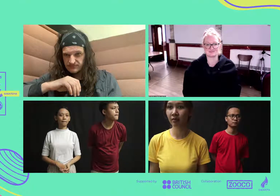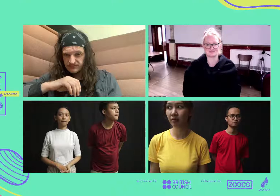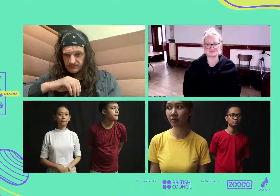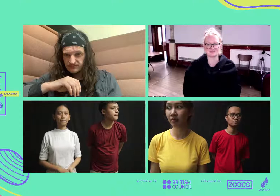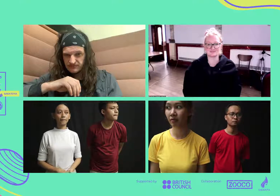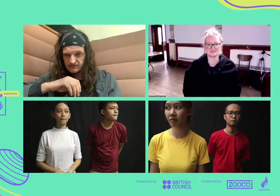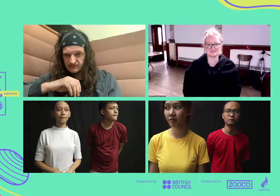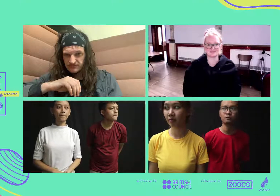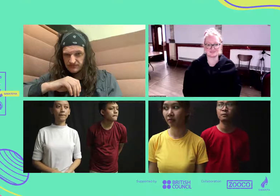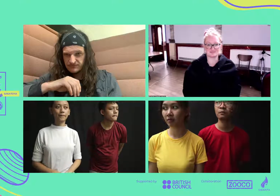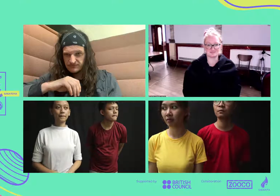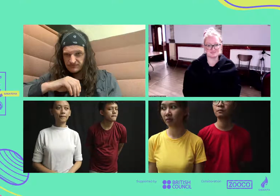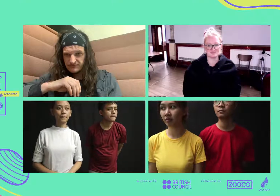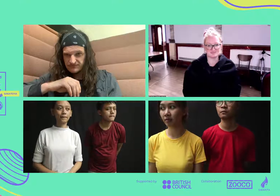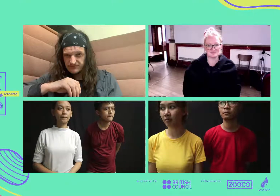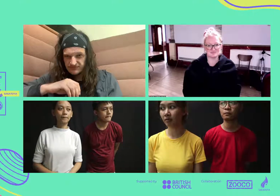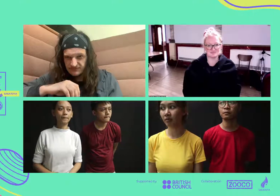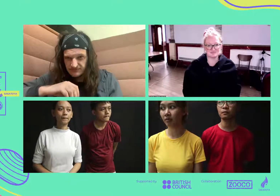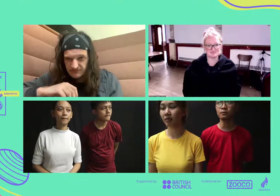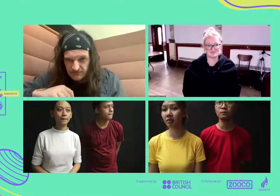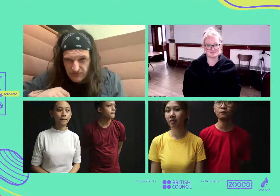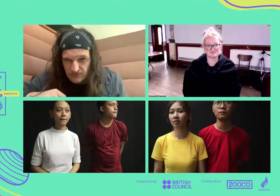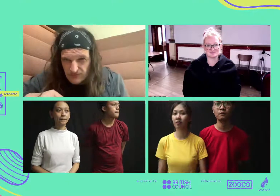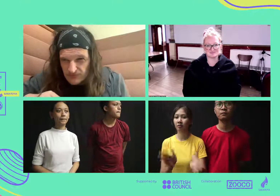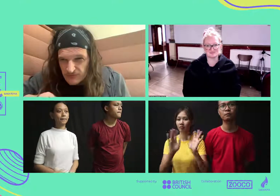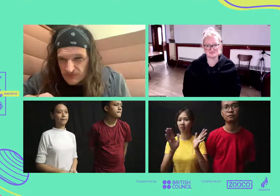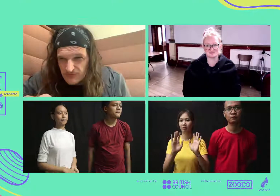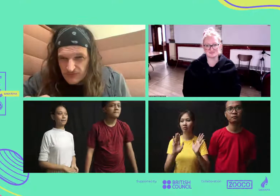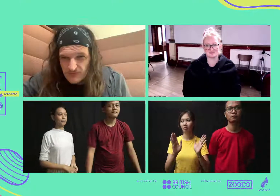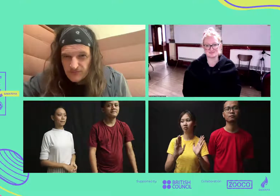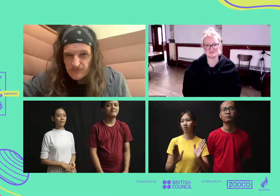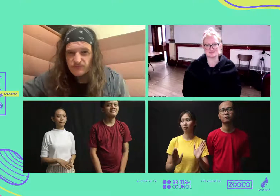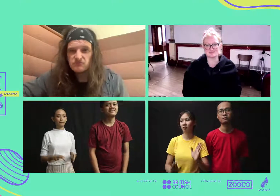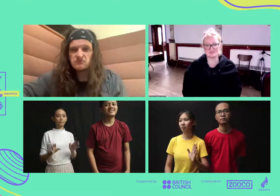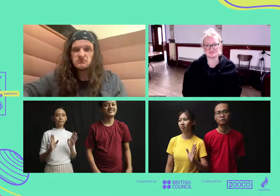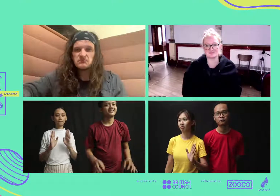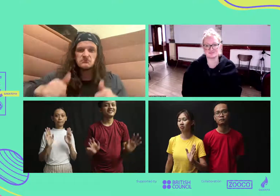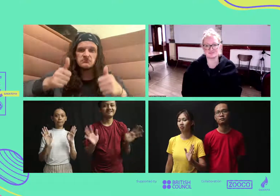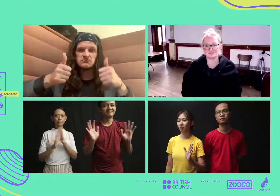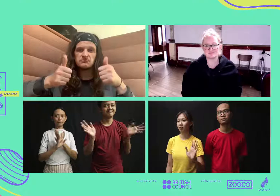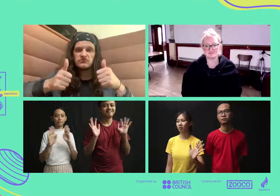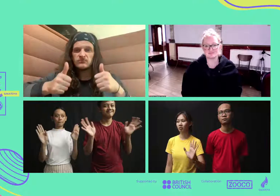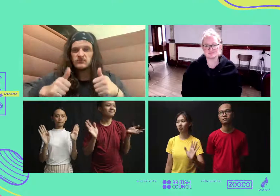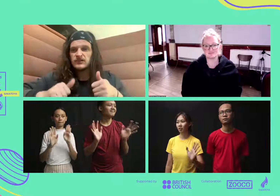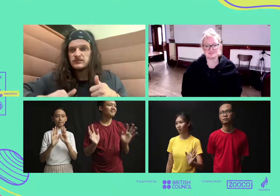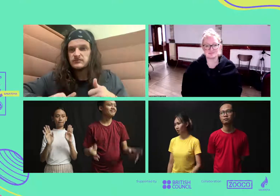Is the quality of the internet okay at your side? Can you see and hear us okay?